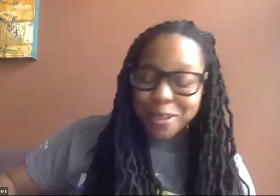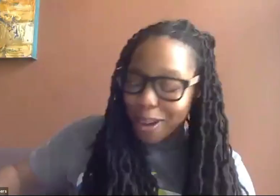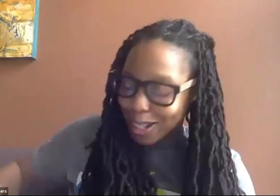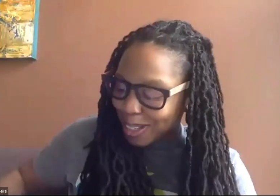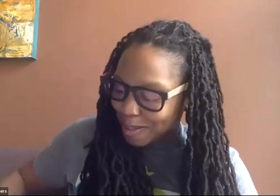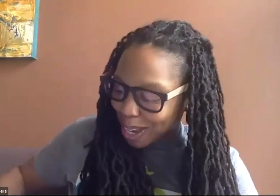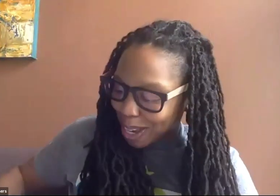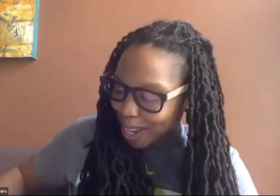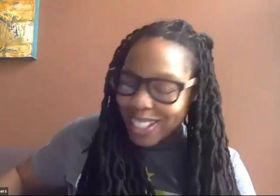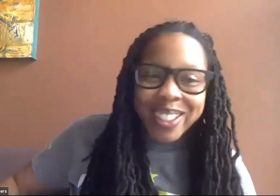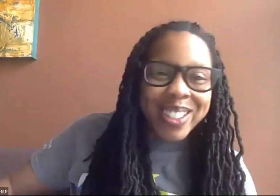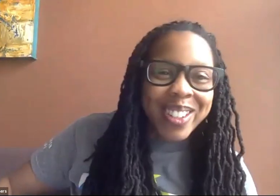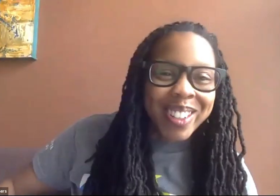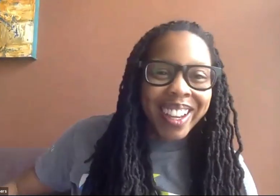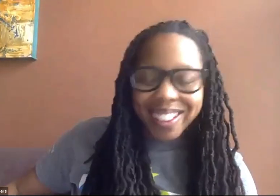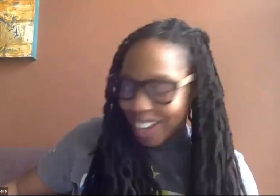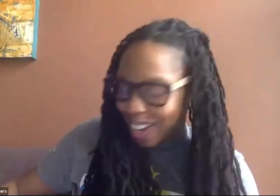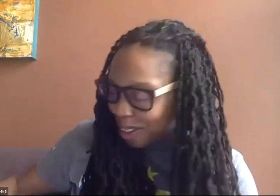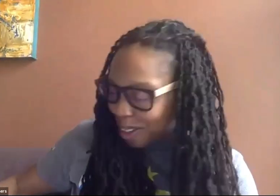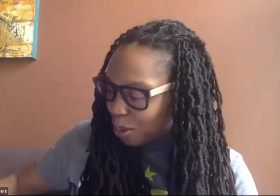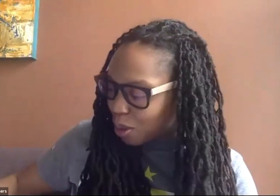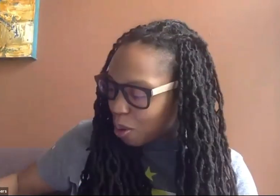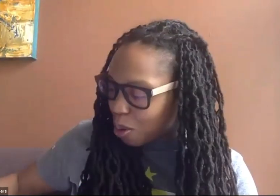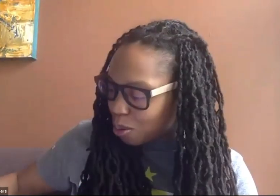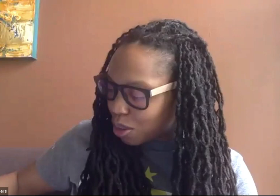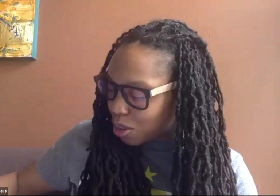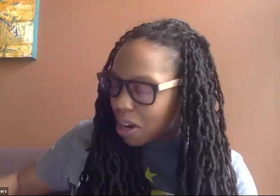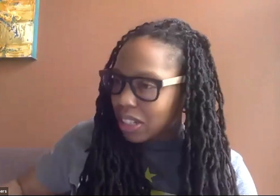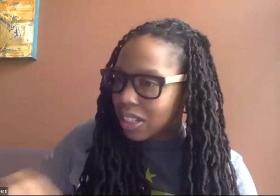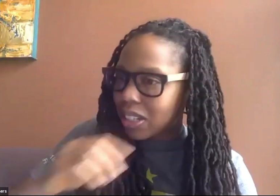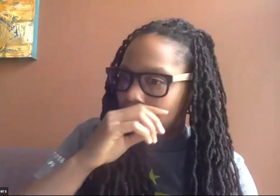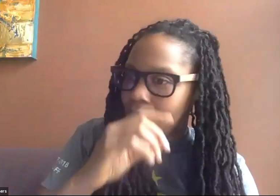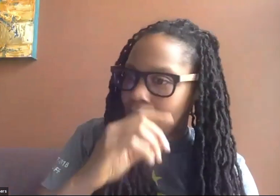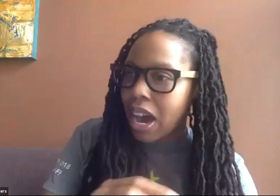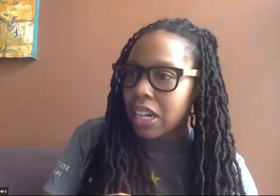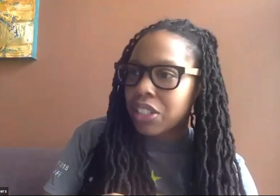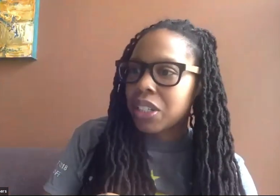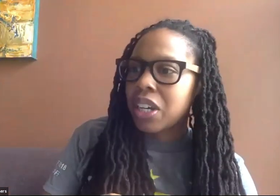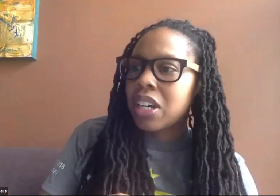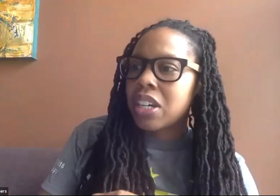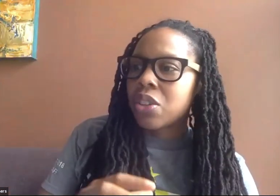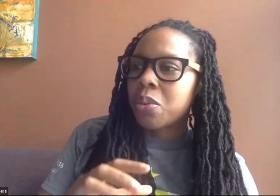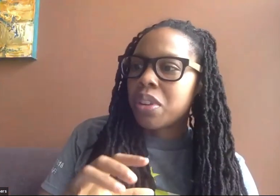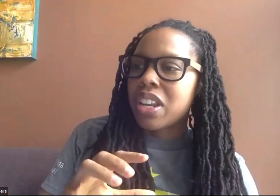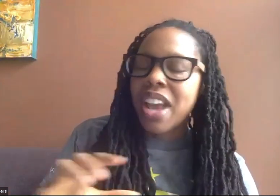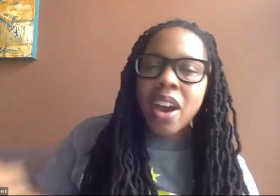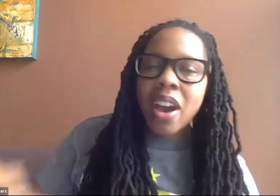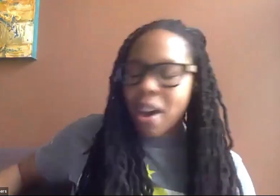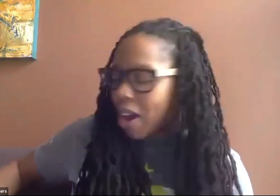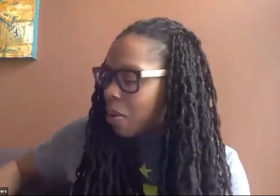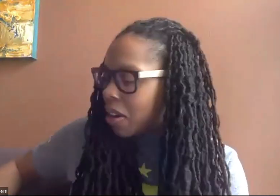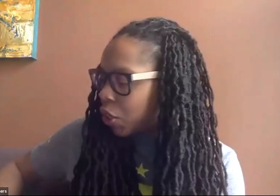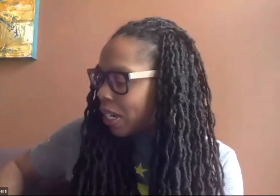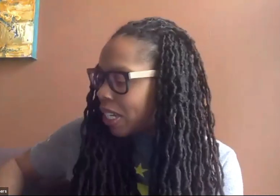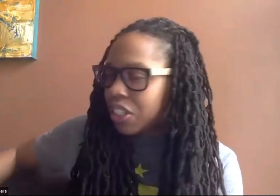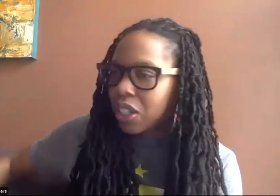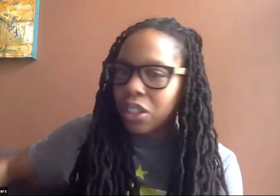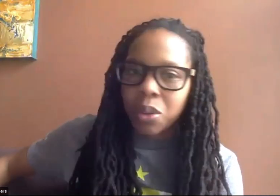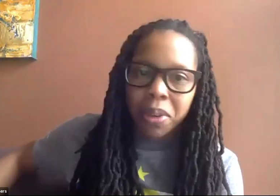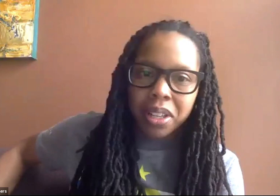Goodness gracious, I'm getting chills over here. Thank you so much. And gosh, so now I want